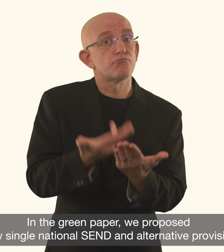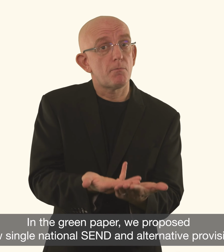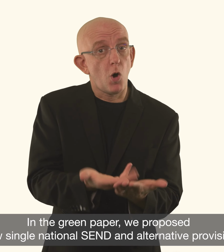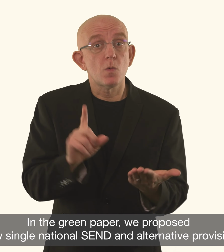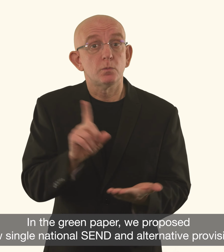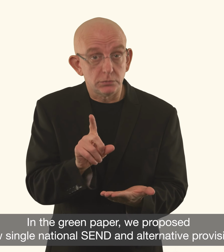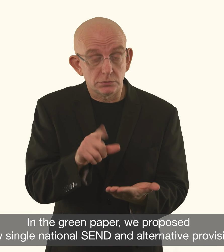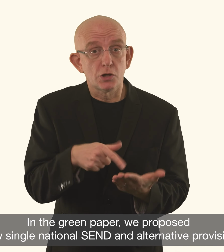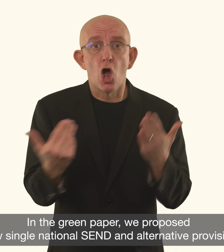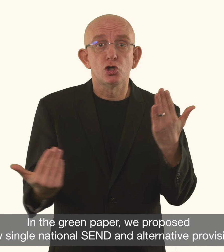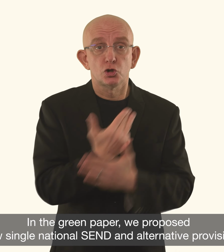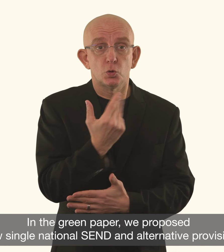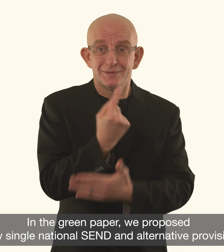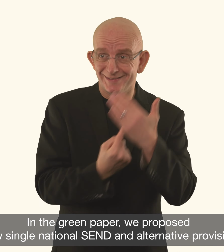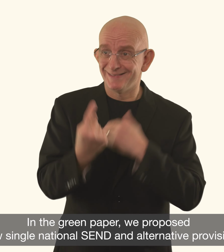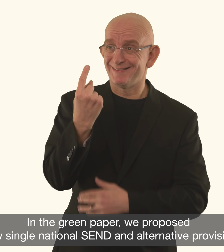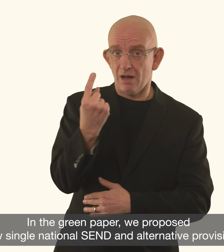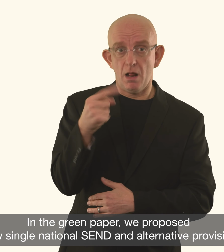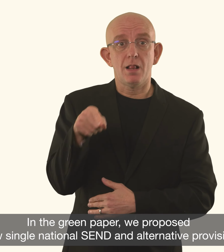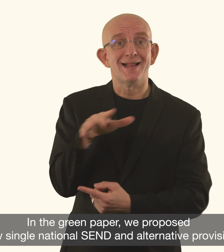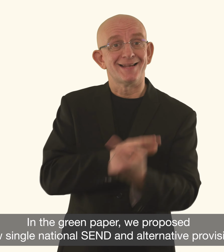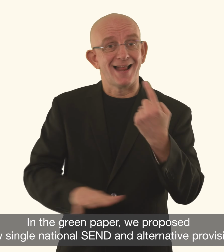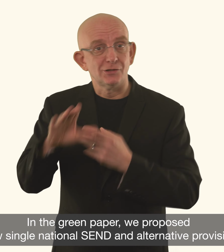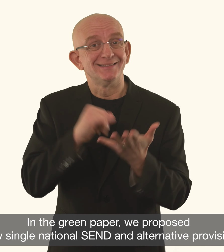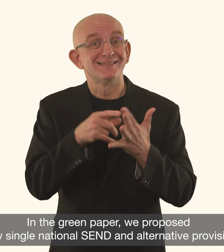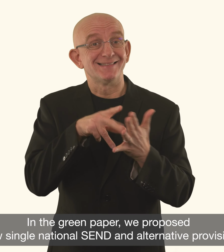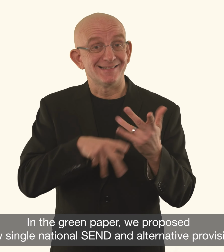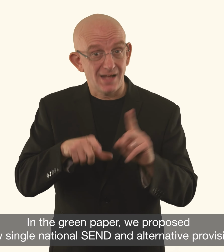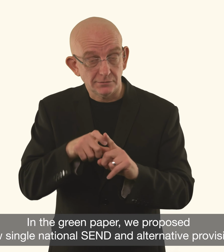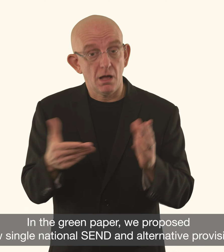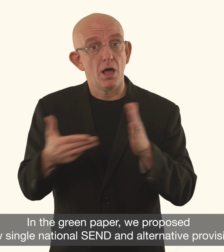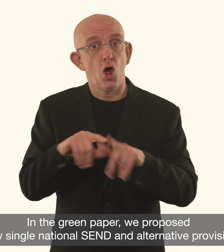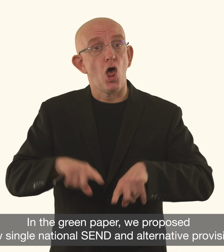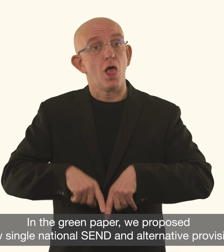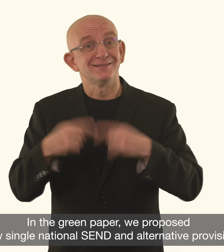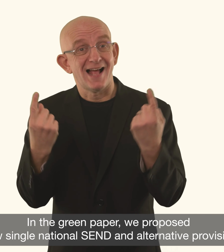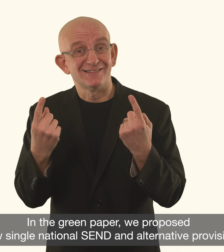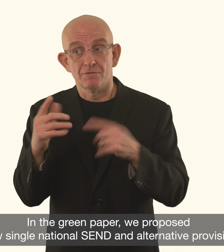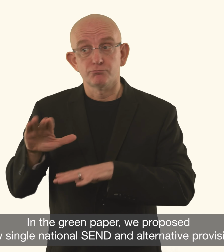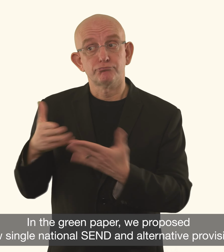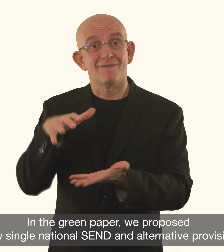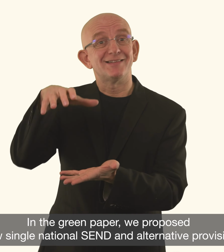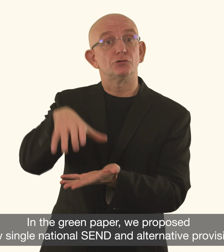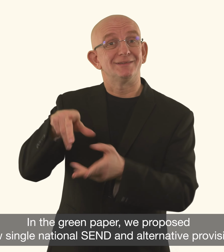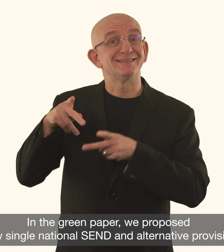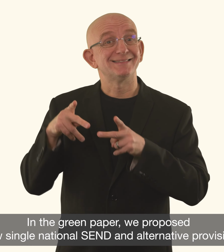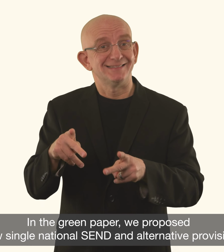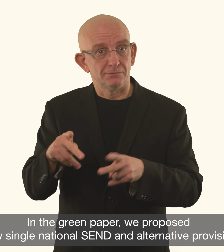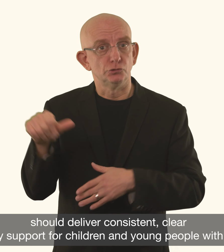In the Green Paper, we propose that the new single National Send and alternative provision system. Should deliver